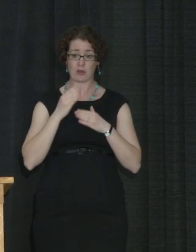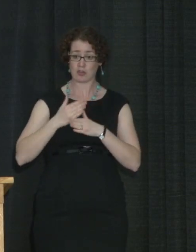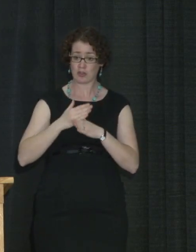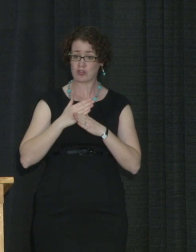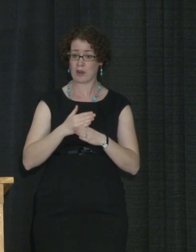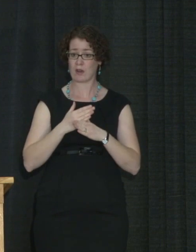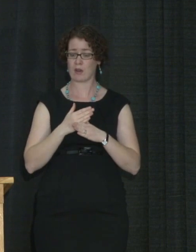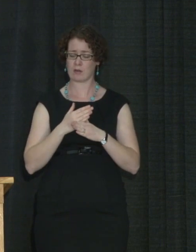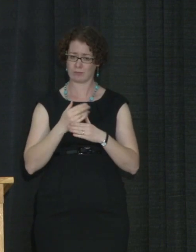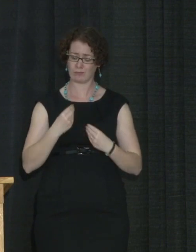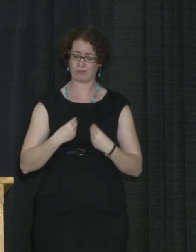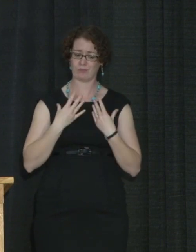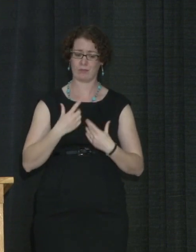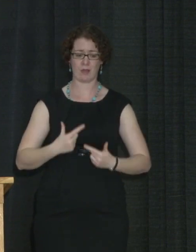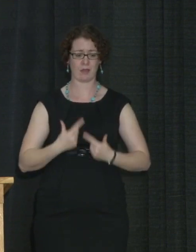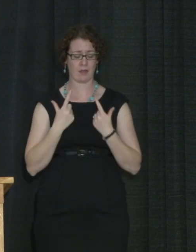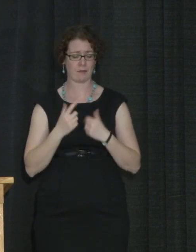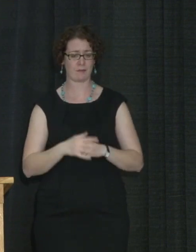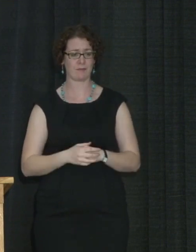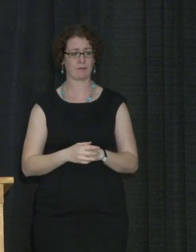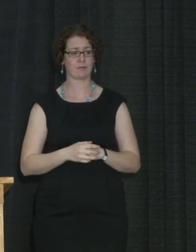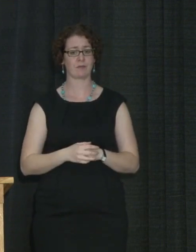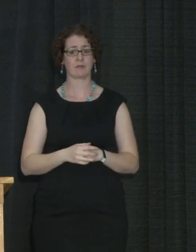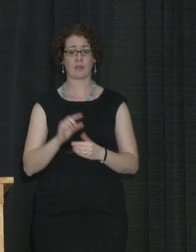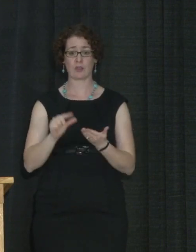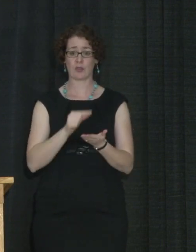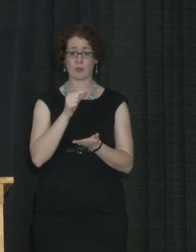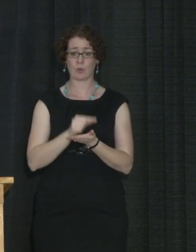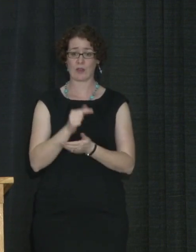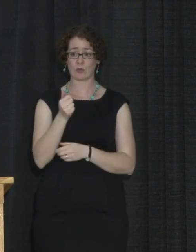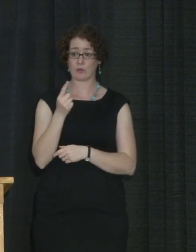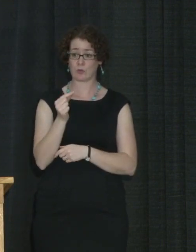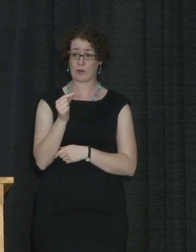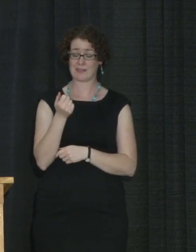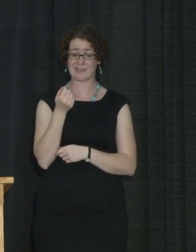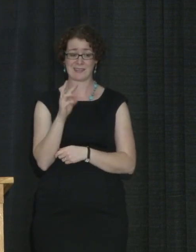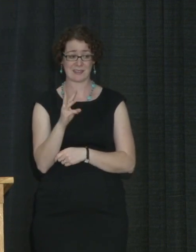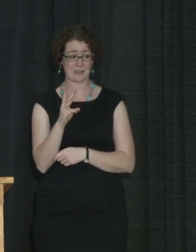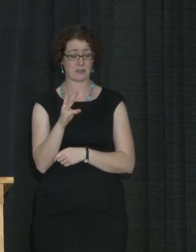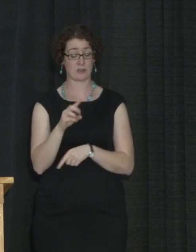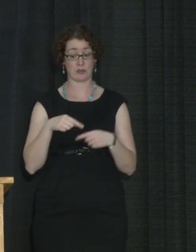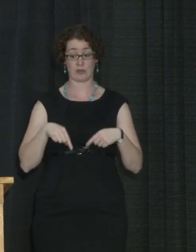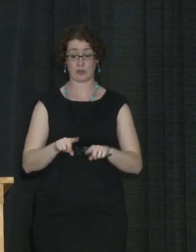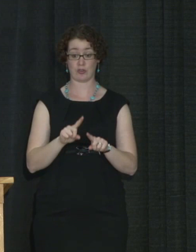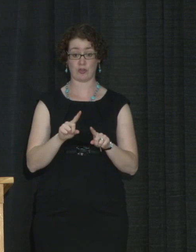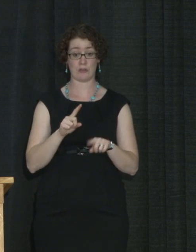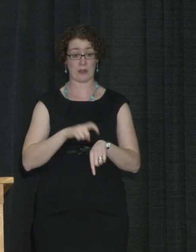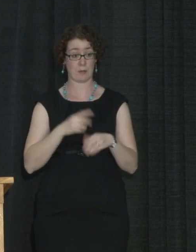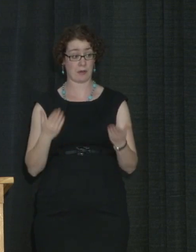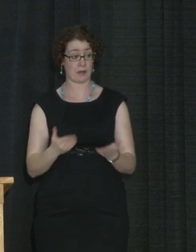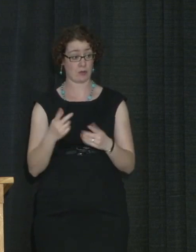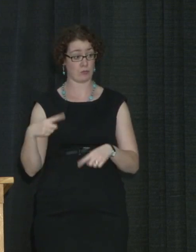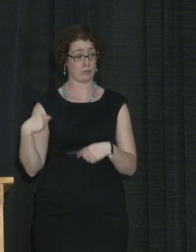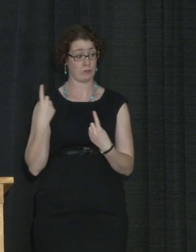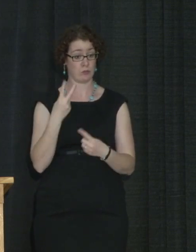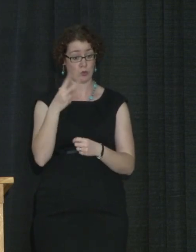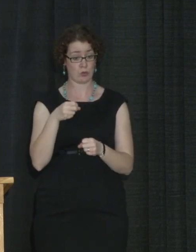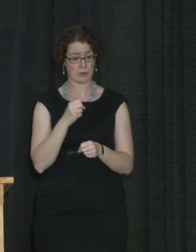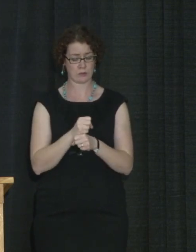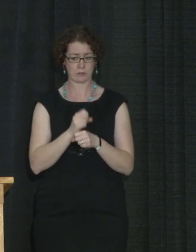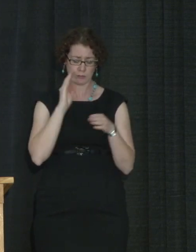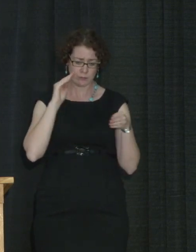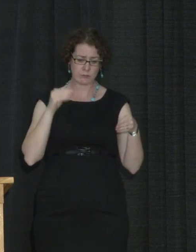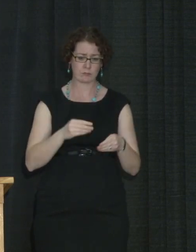shared. Fellow graduates of 2016, during our time at Kingstec, we dedicated our lives